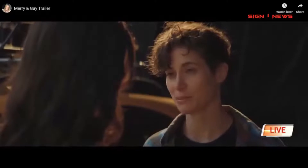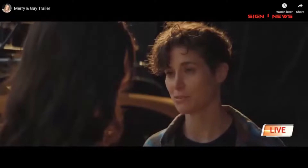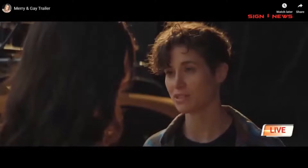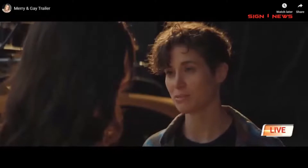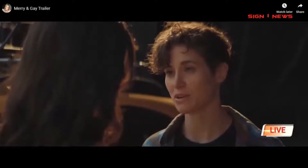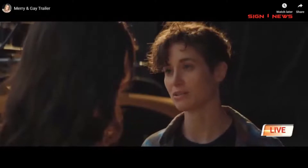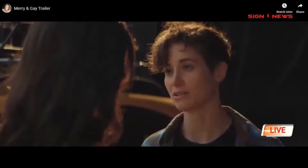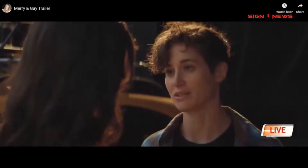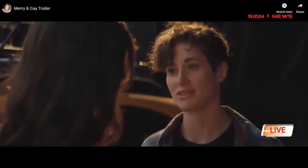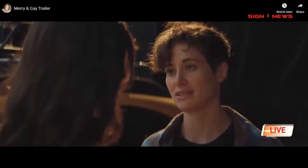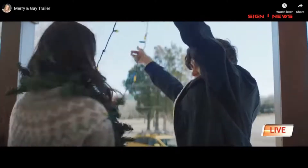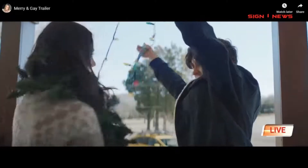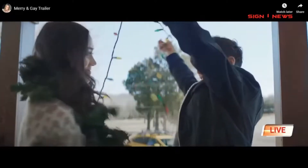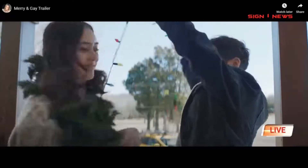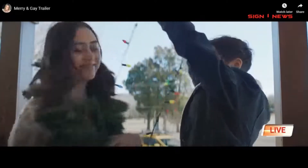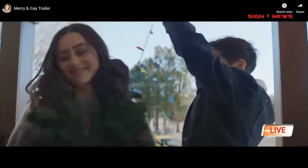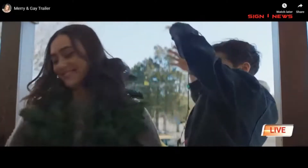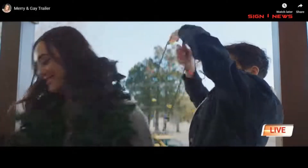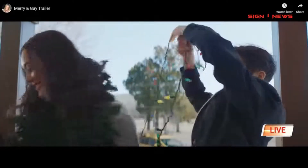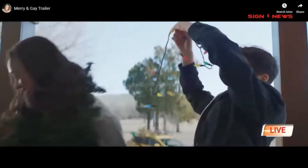I'm a small town darling.